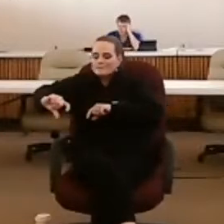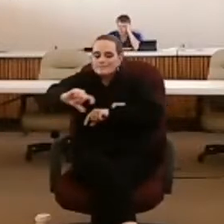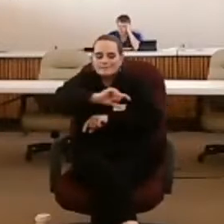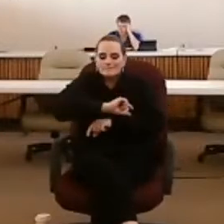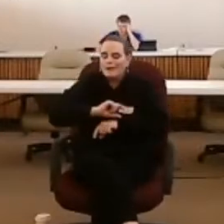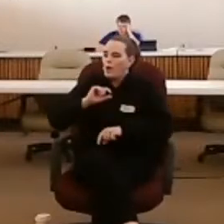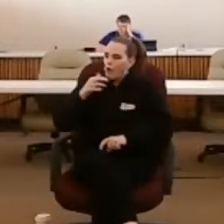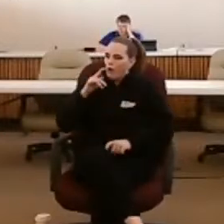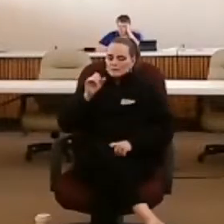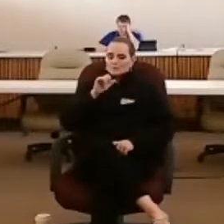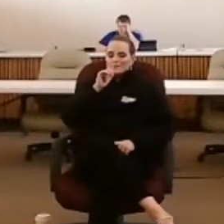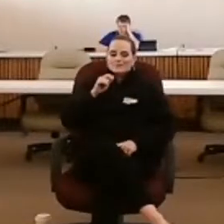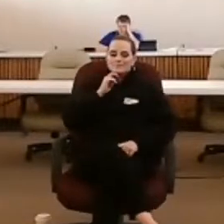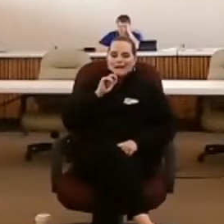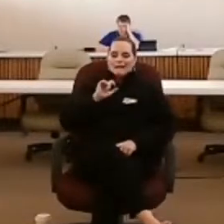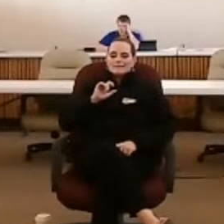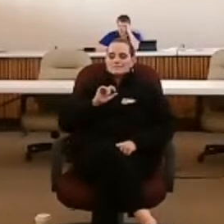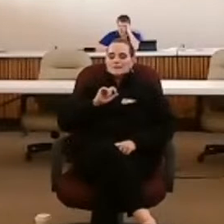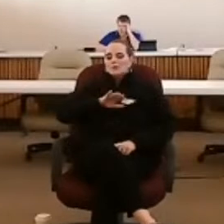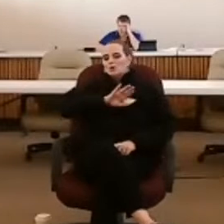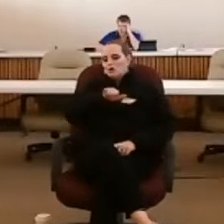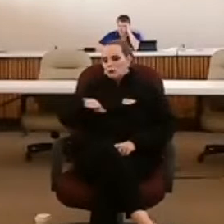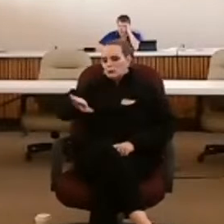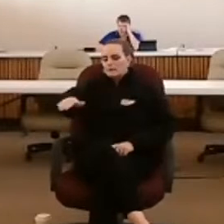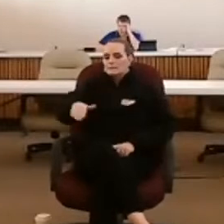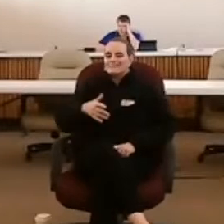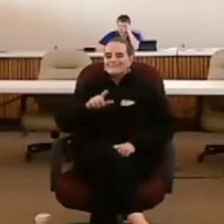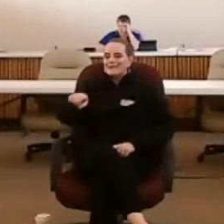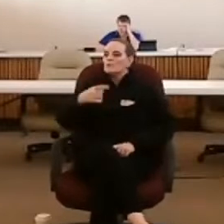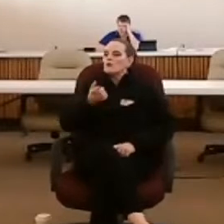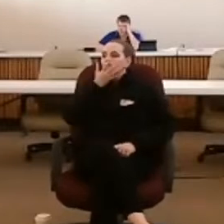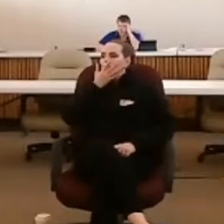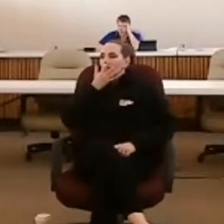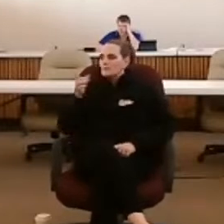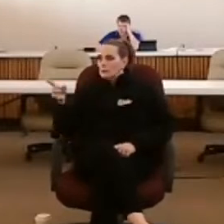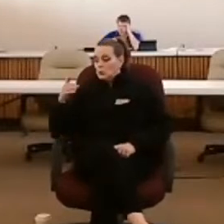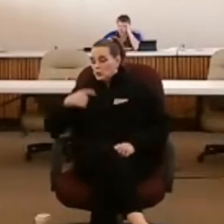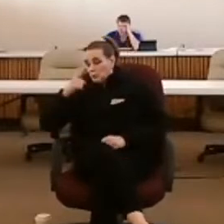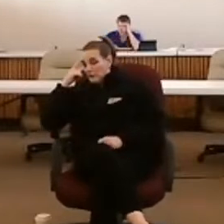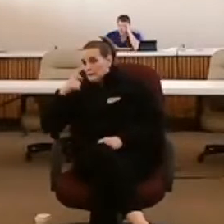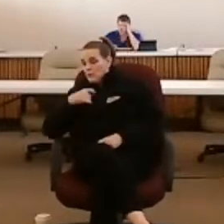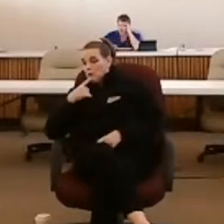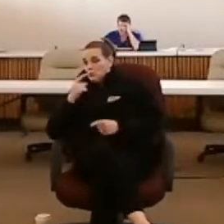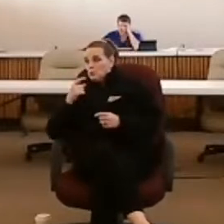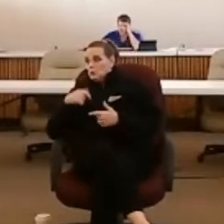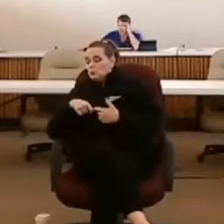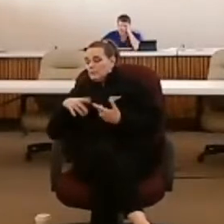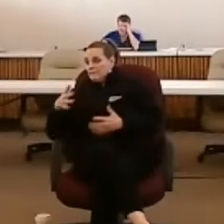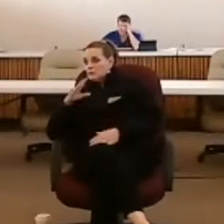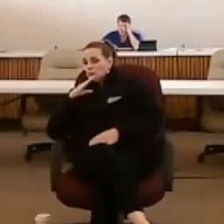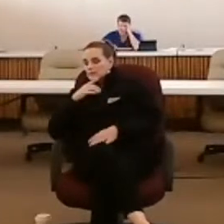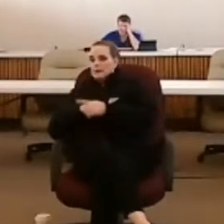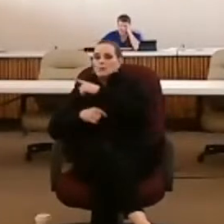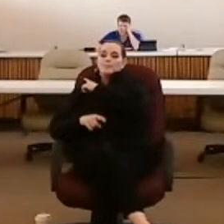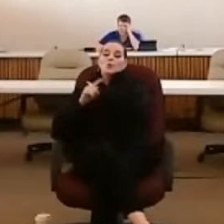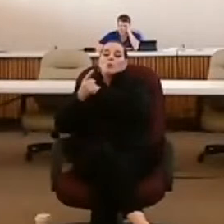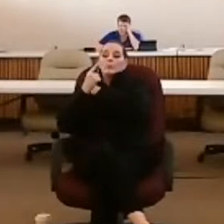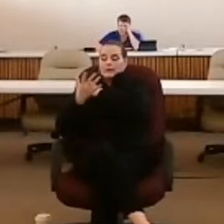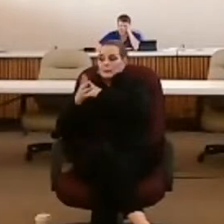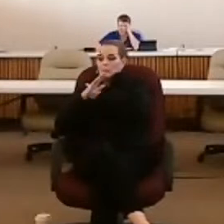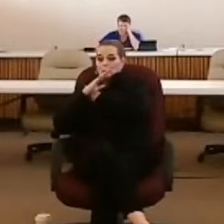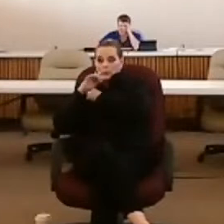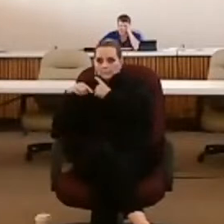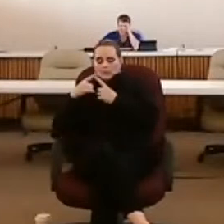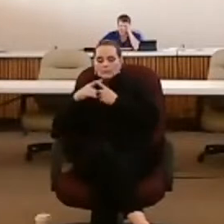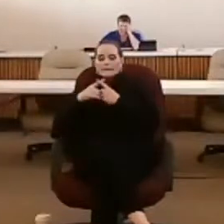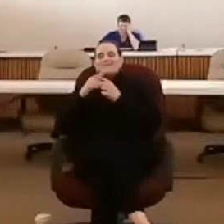in the center. It's just grassed. So do we think we'd be able to do what you had talked about so one of the things we talked about is for some